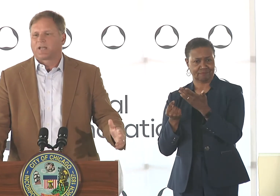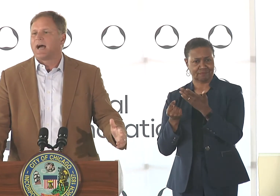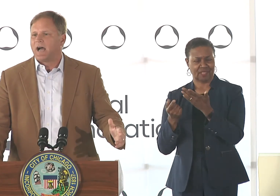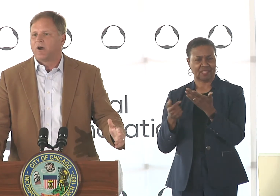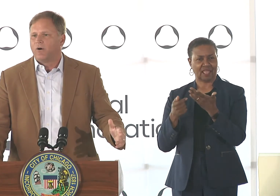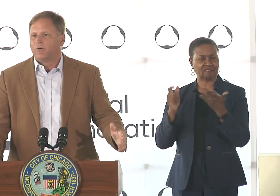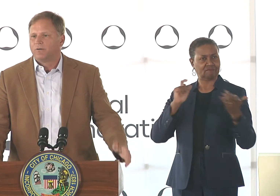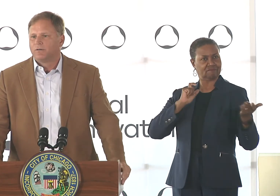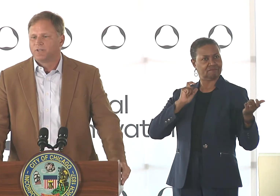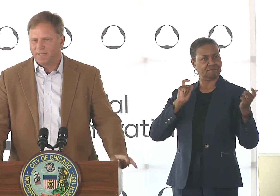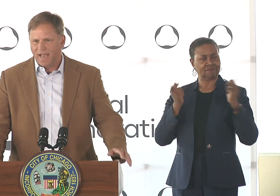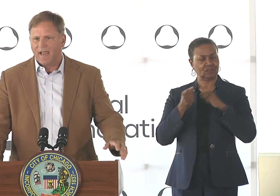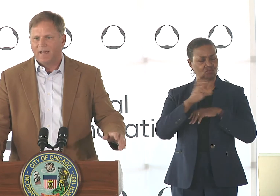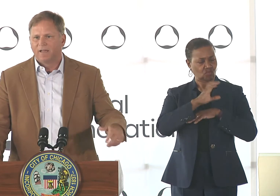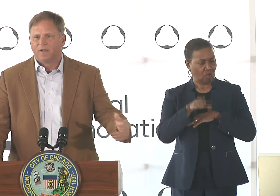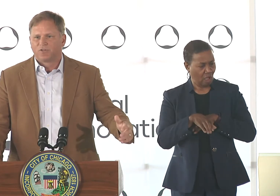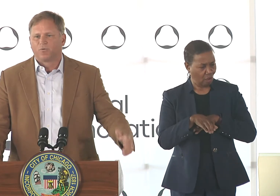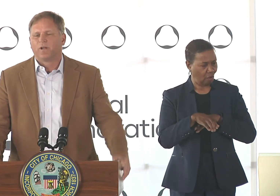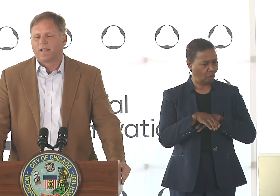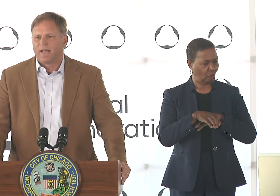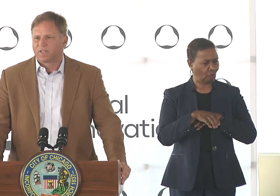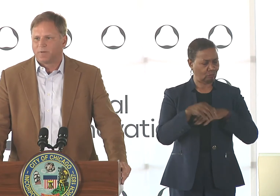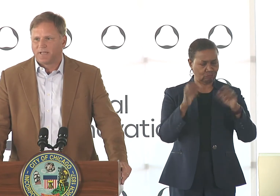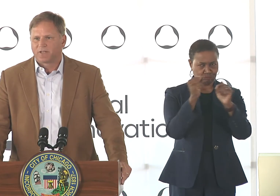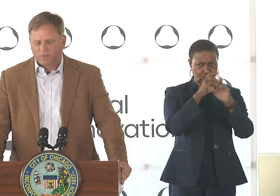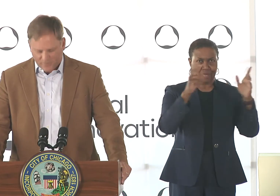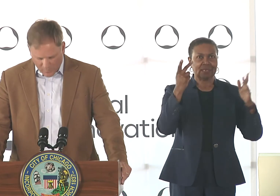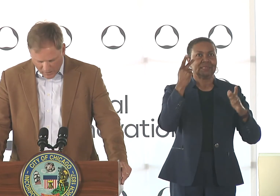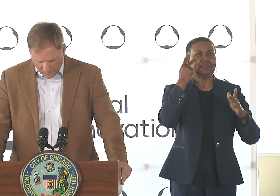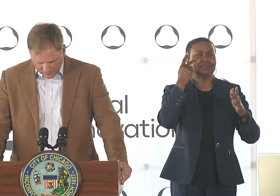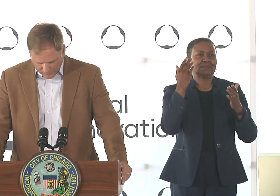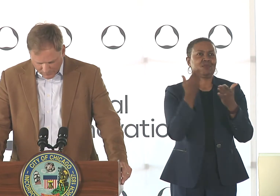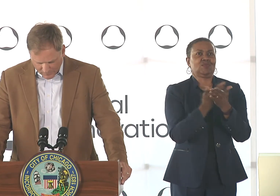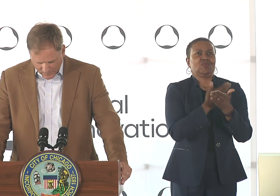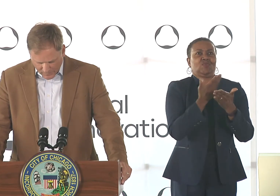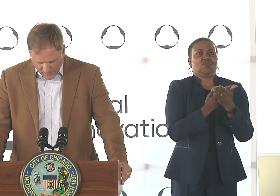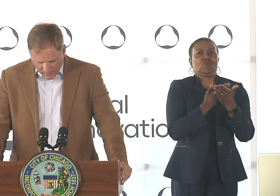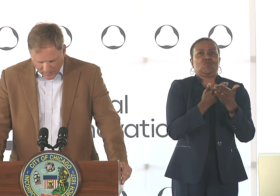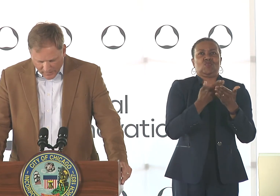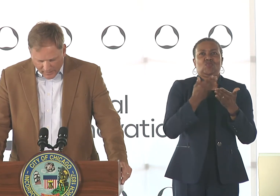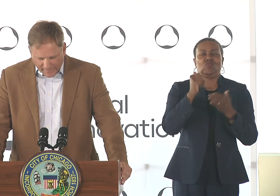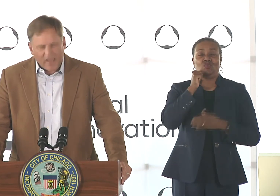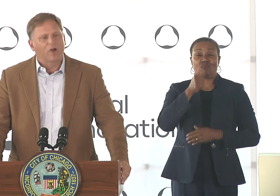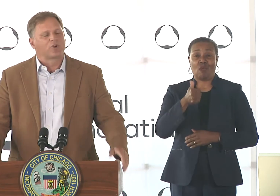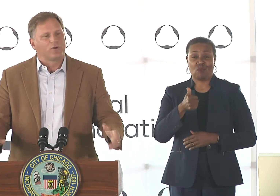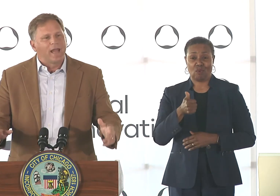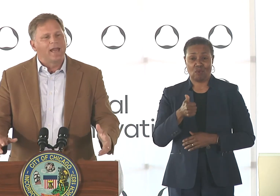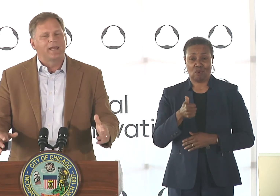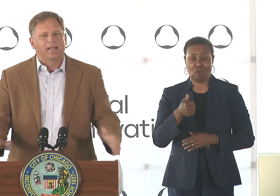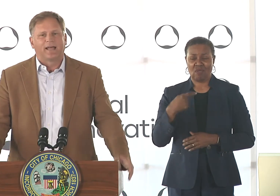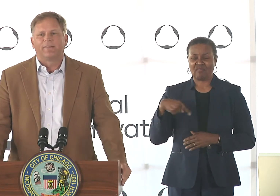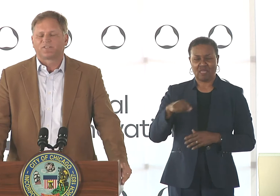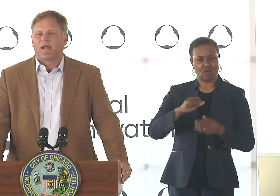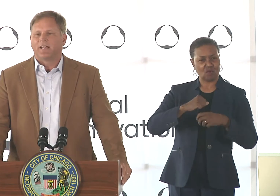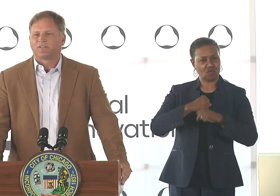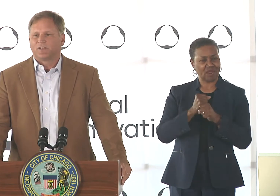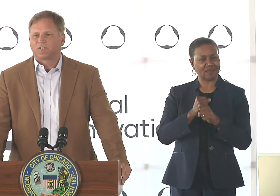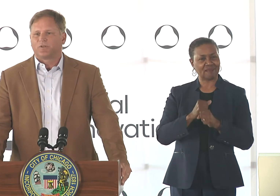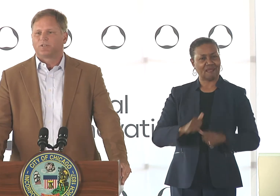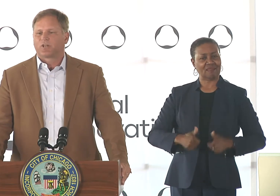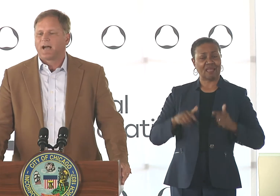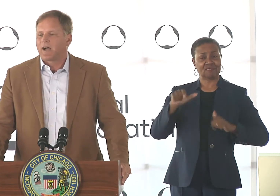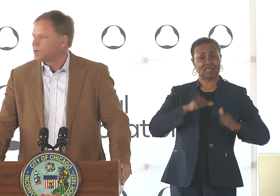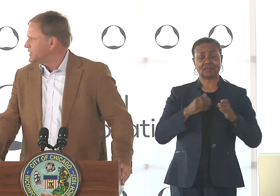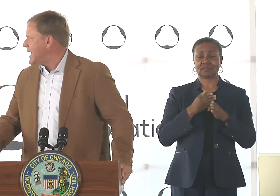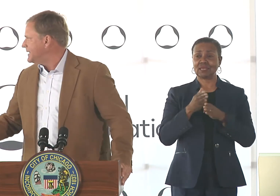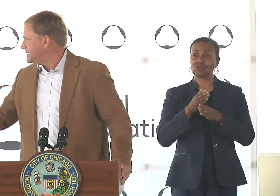reimagined Chicago today to realize the potential of tomorrow. They are creating a life sciences industry